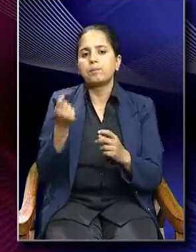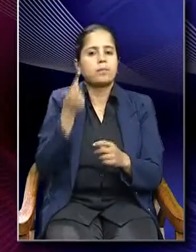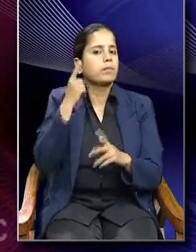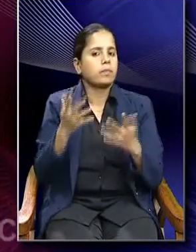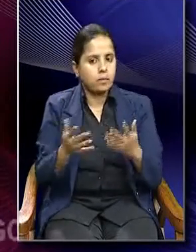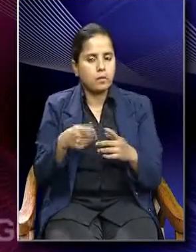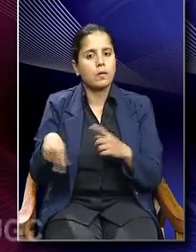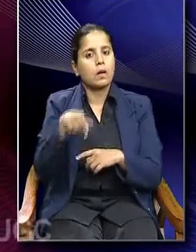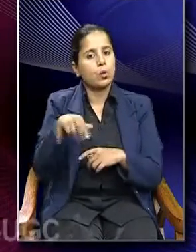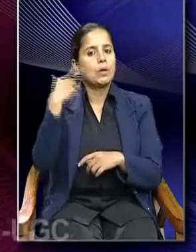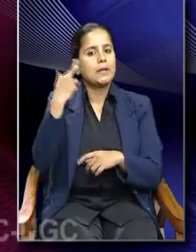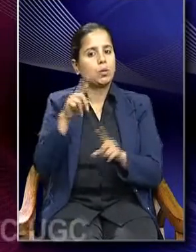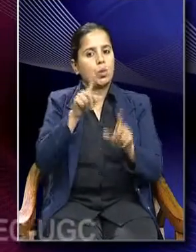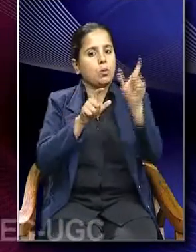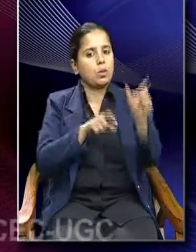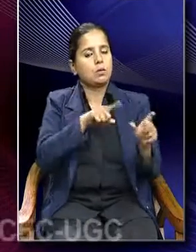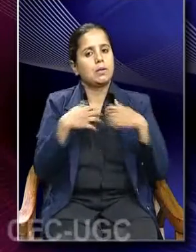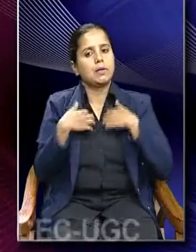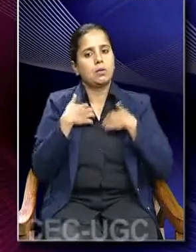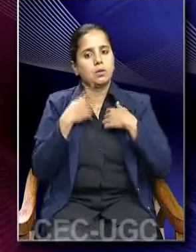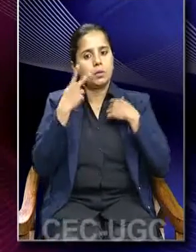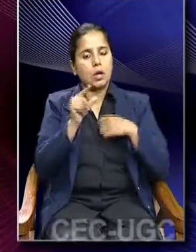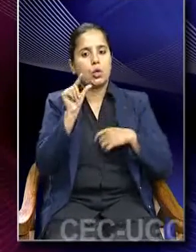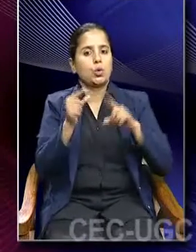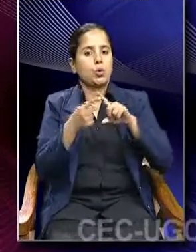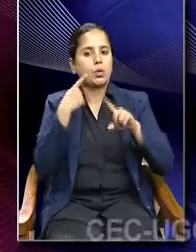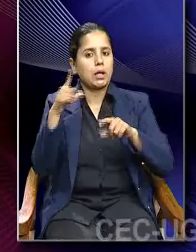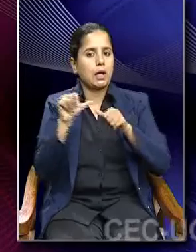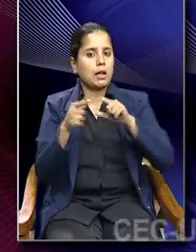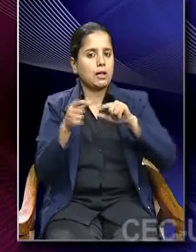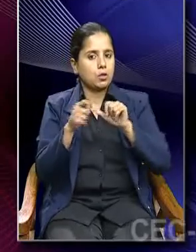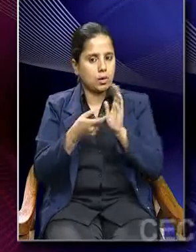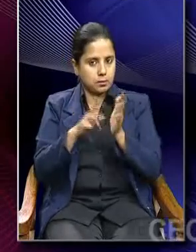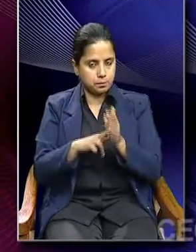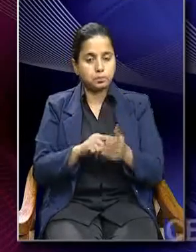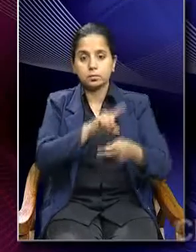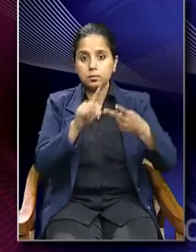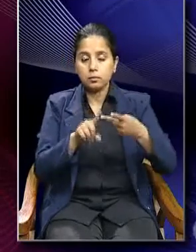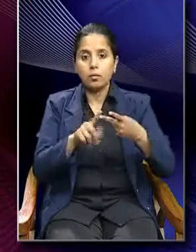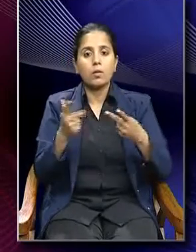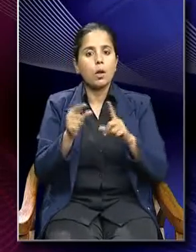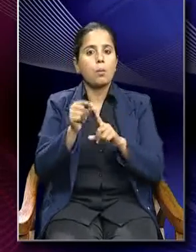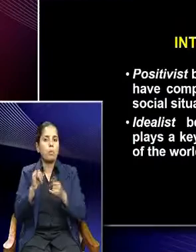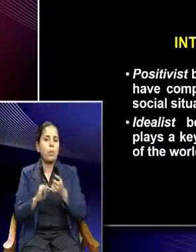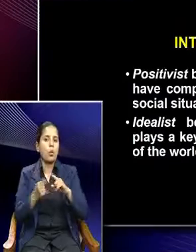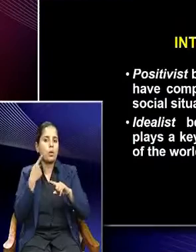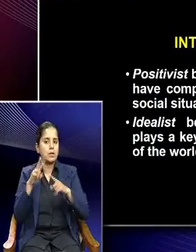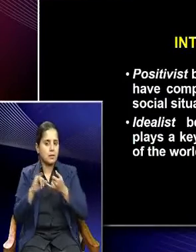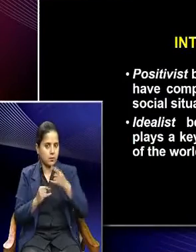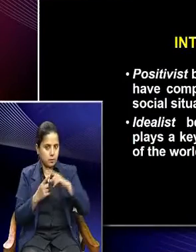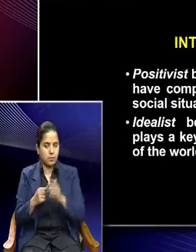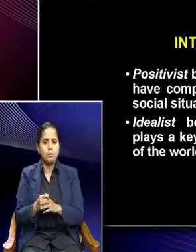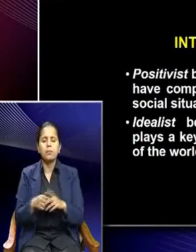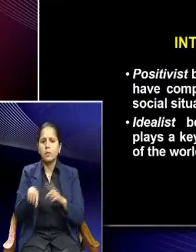the individual's interest, utilitarian. The second is positivist. Now, positivist is kind of